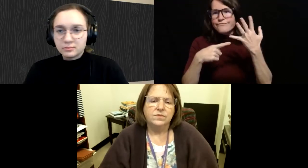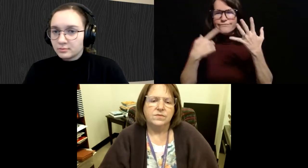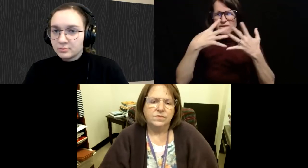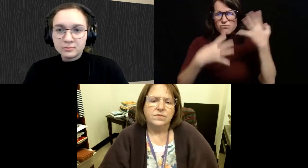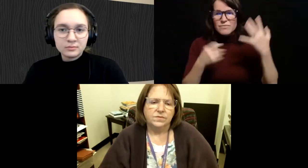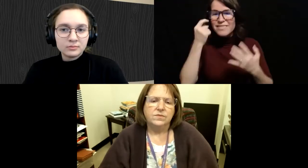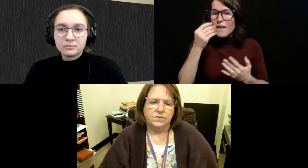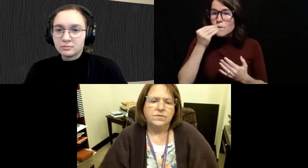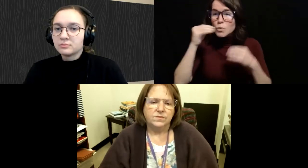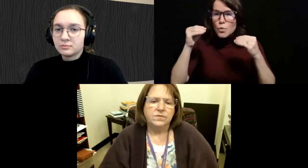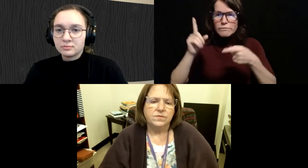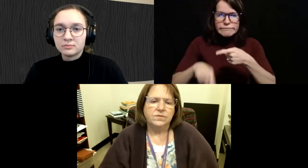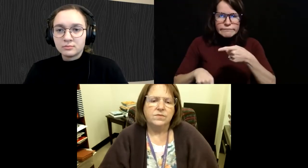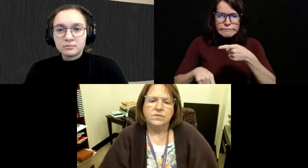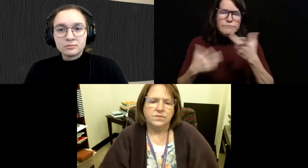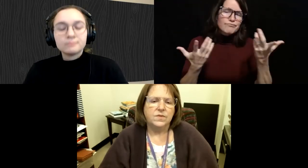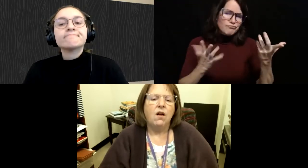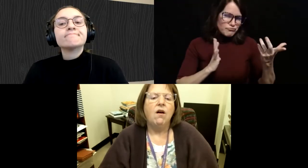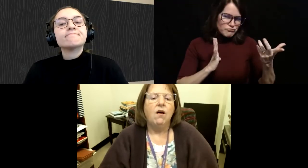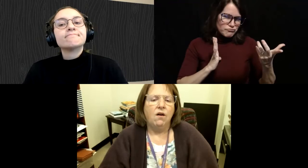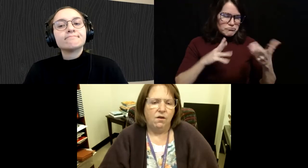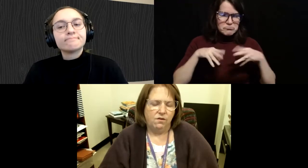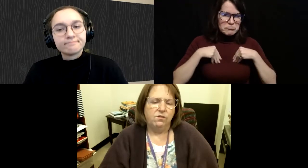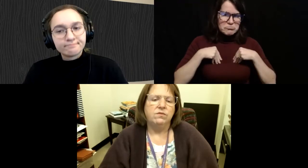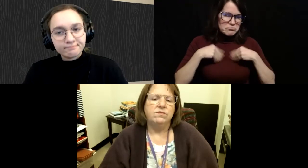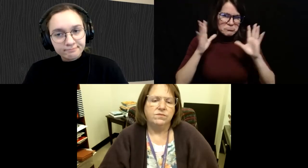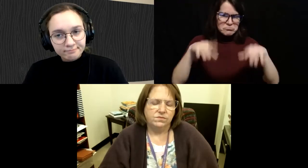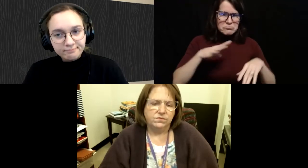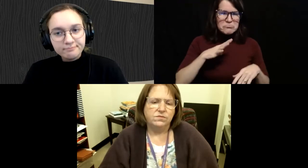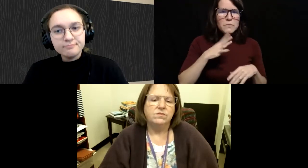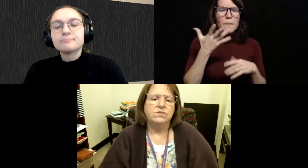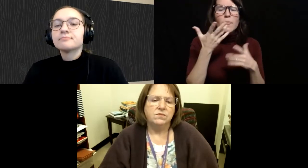bank, you name it. Cannot take me to the grocery store, which is fine.